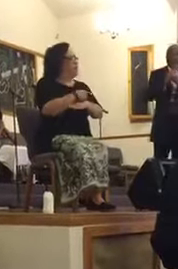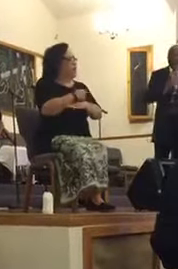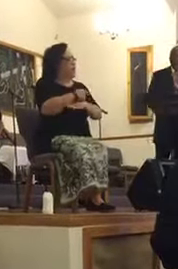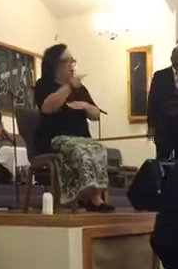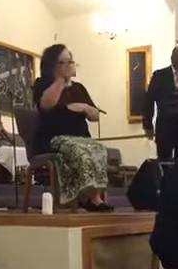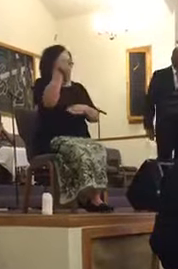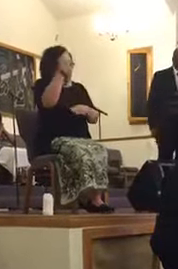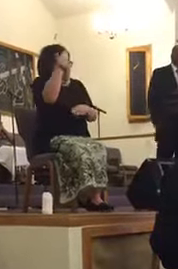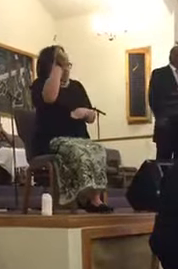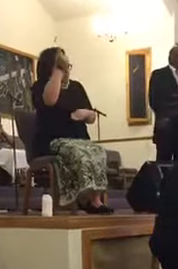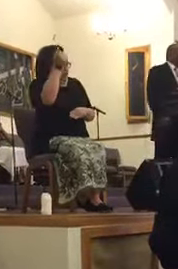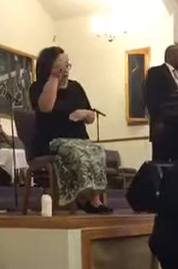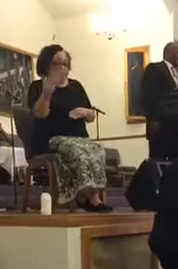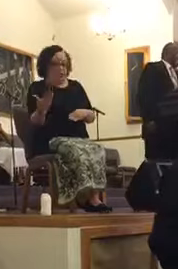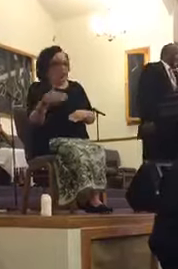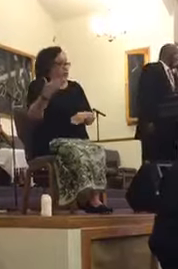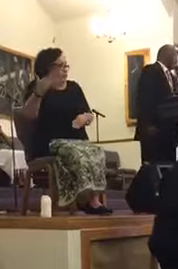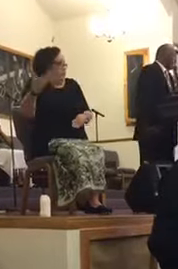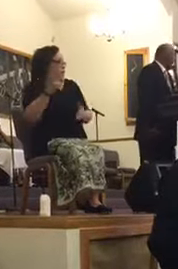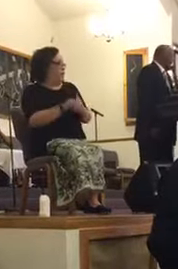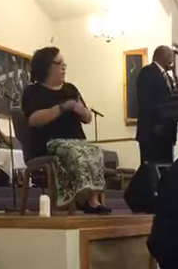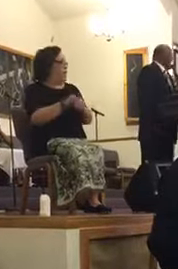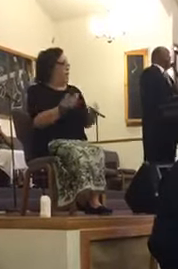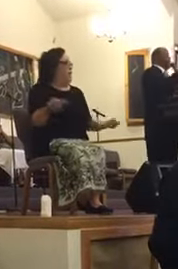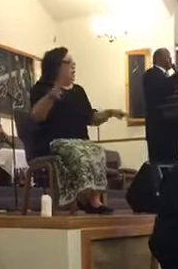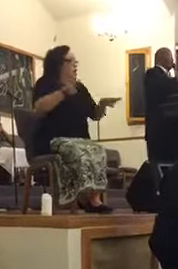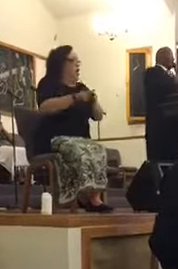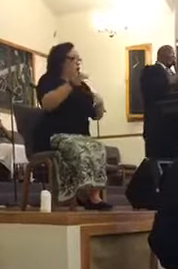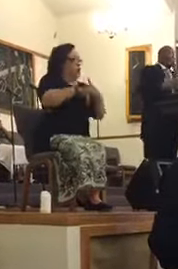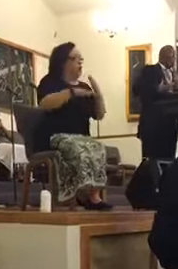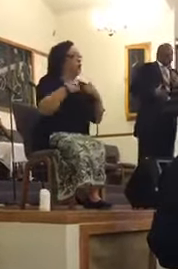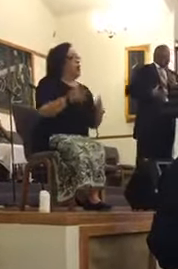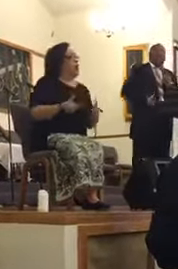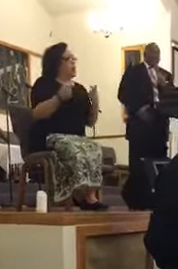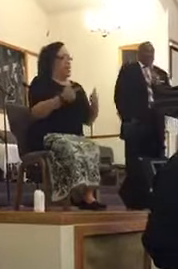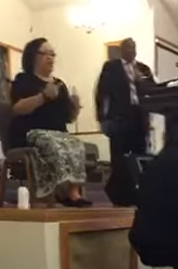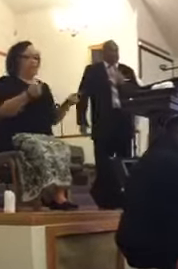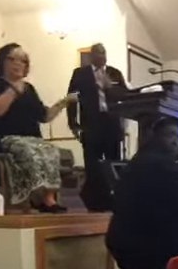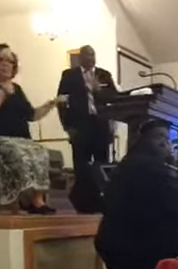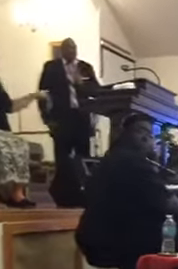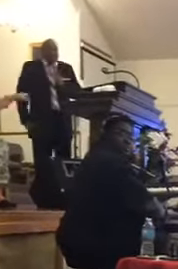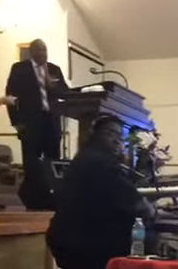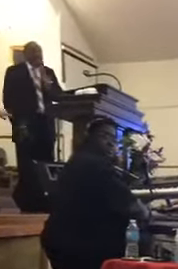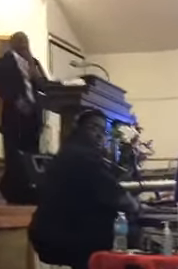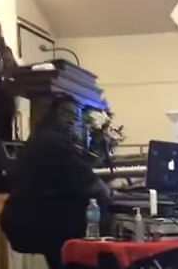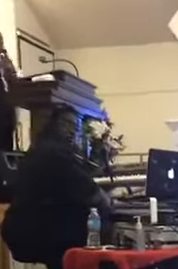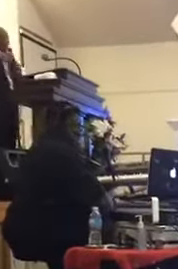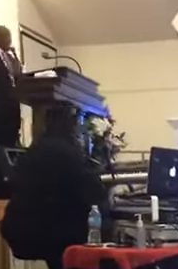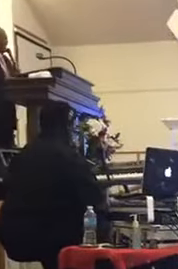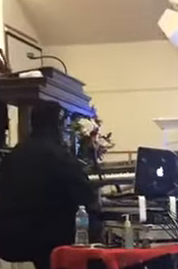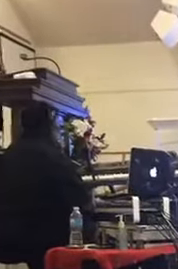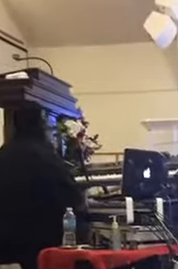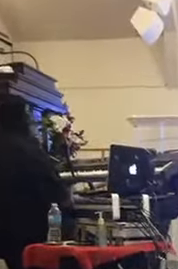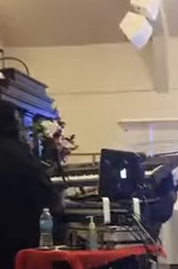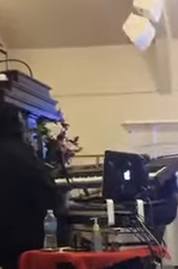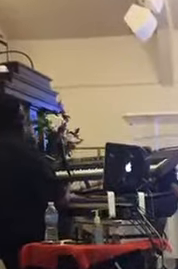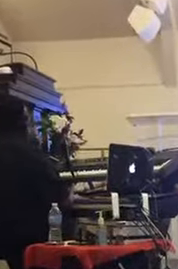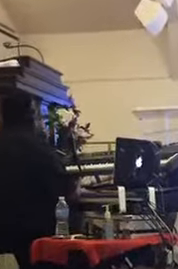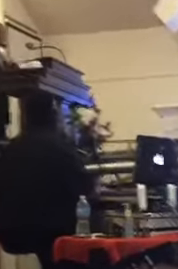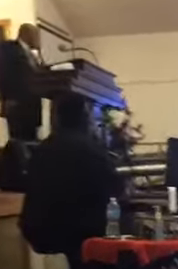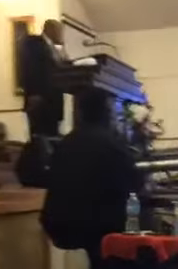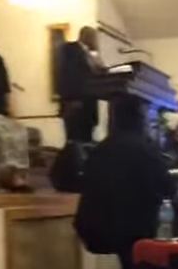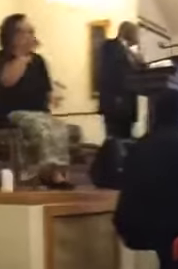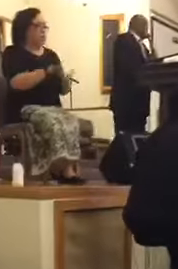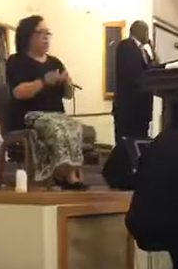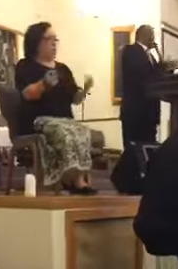coming. Can I get a witness? How many know that life just happens sometimes? Yeah. You don't even see life coming at you.